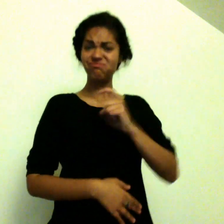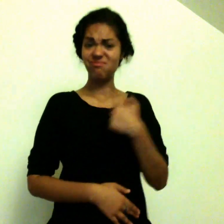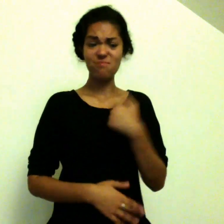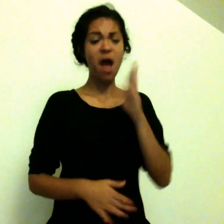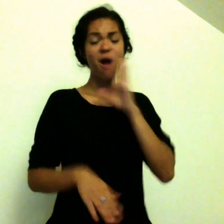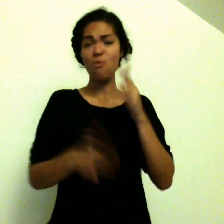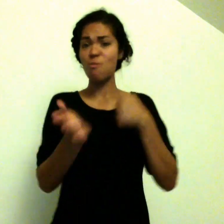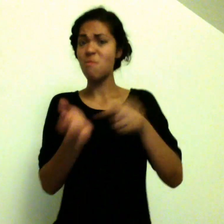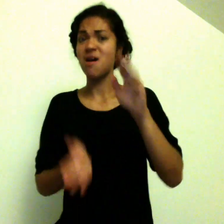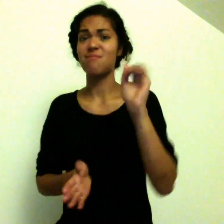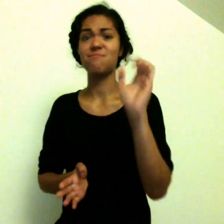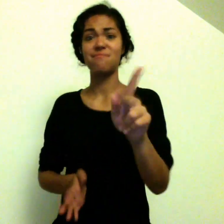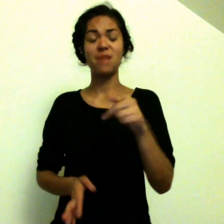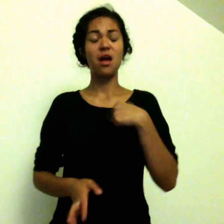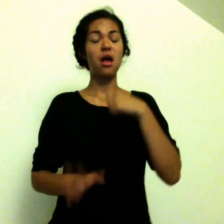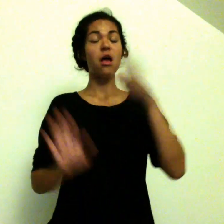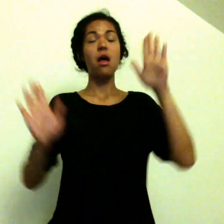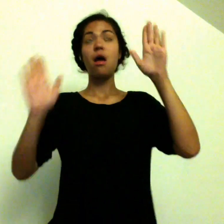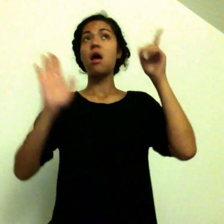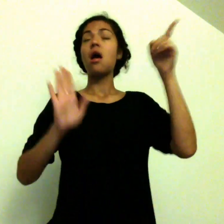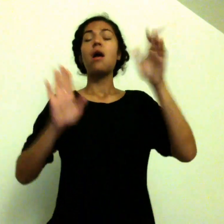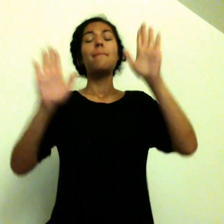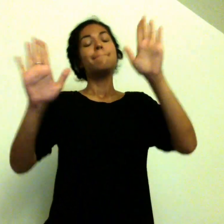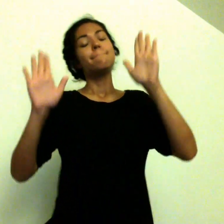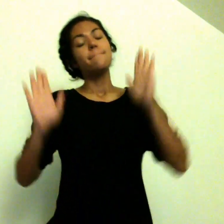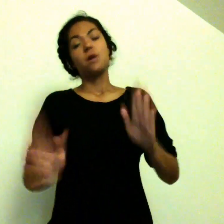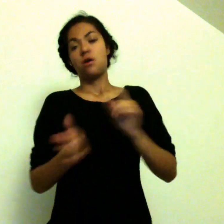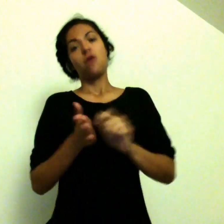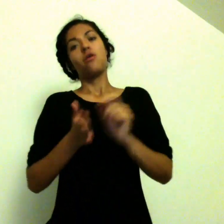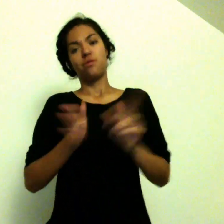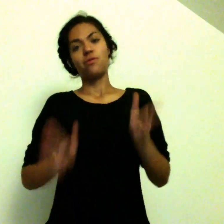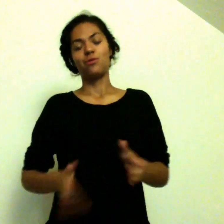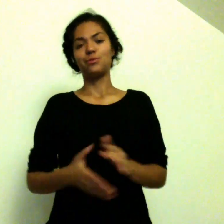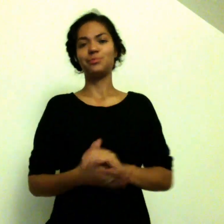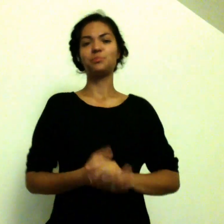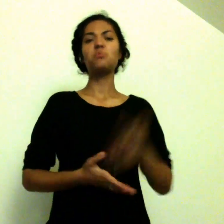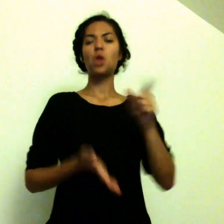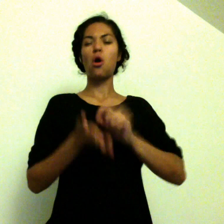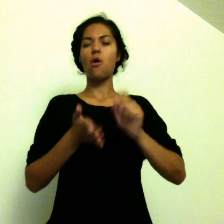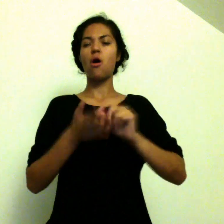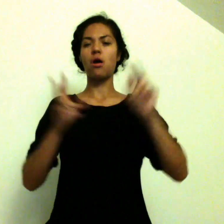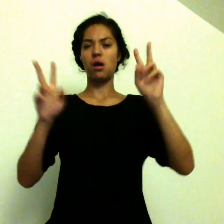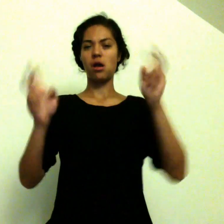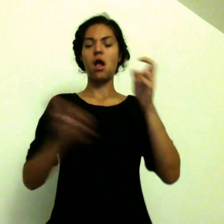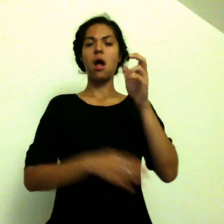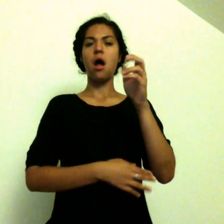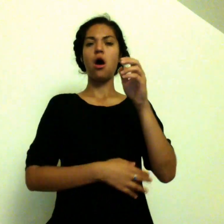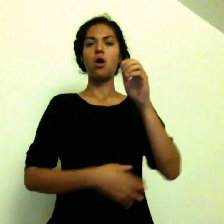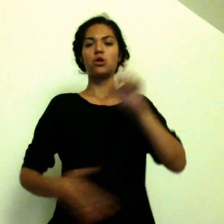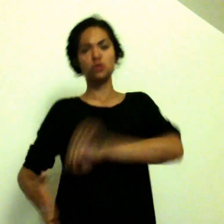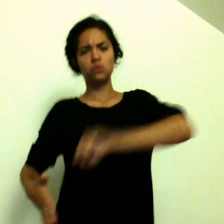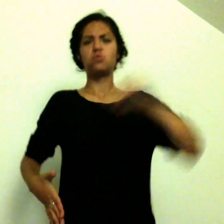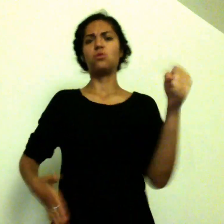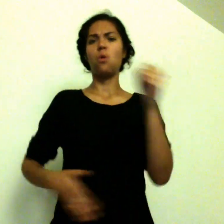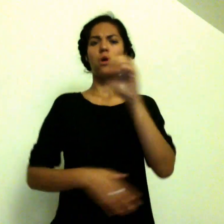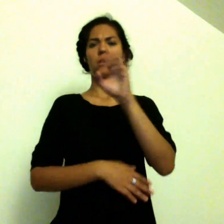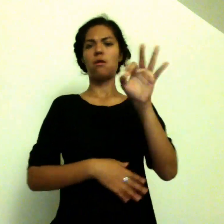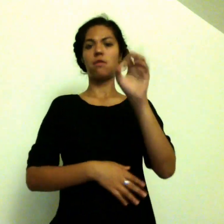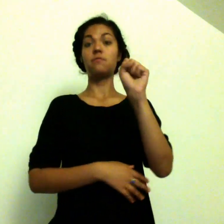he says here. "Great was the wisdom of Solomon, for he demonstrated one day, more vividly and dramatically than it